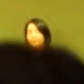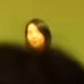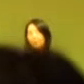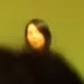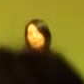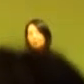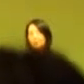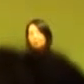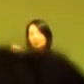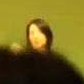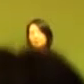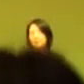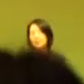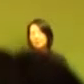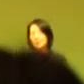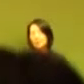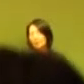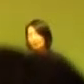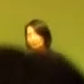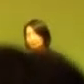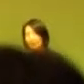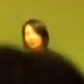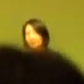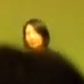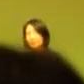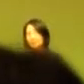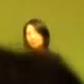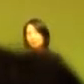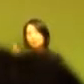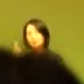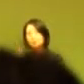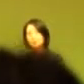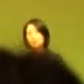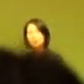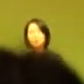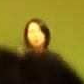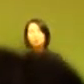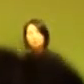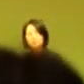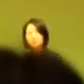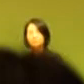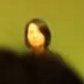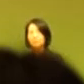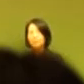good policies into place. The Don't Bank on the Bomb report